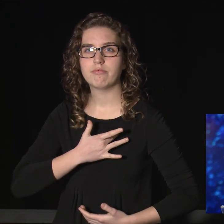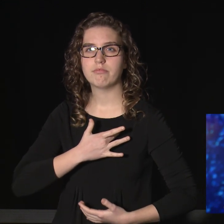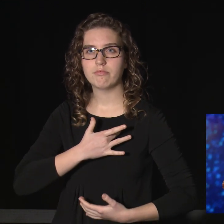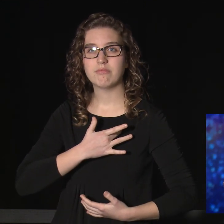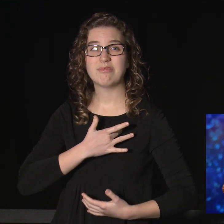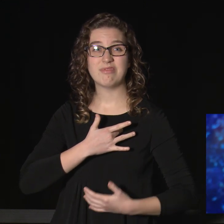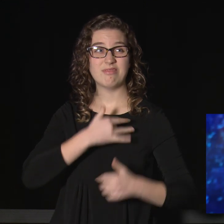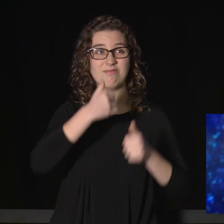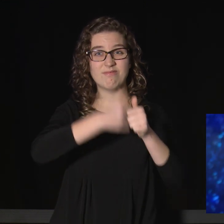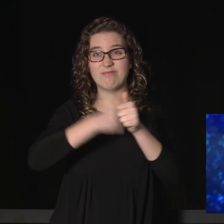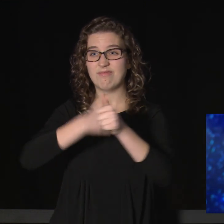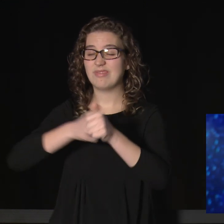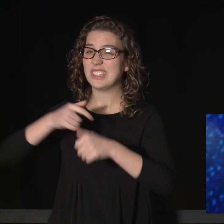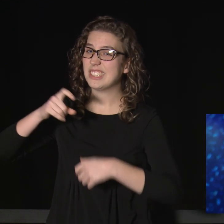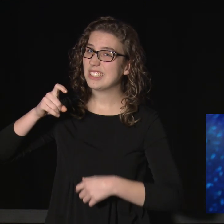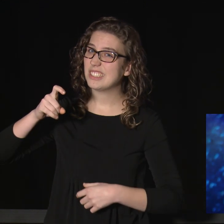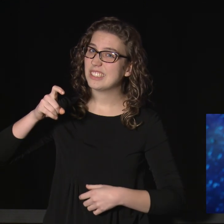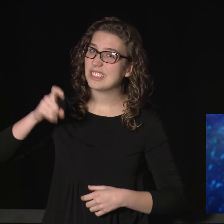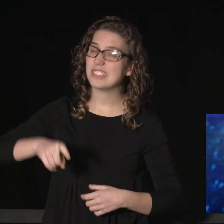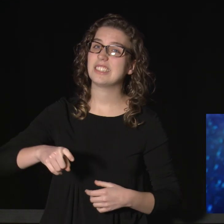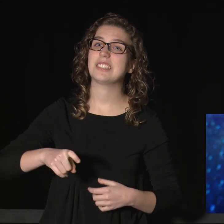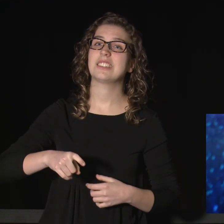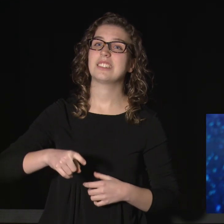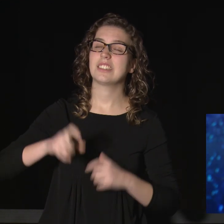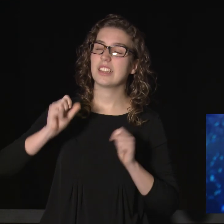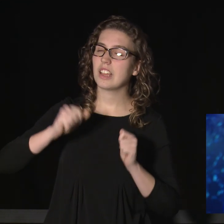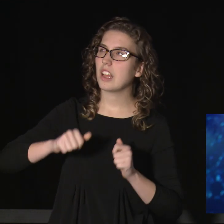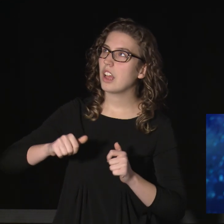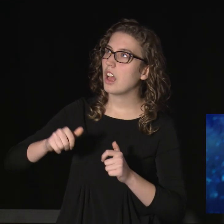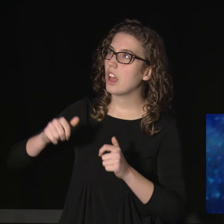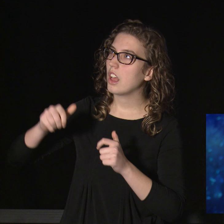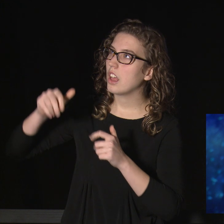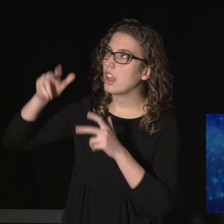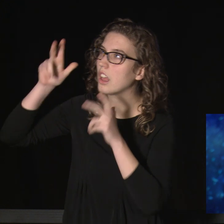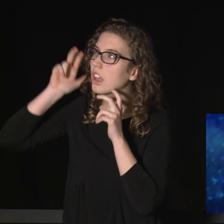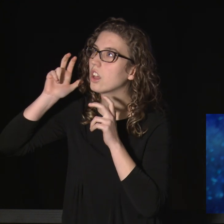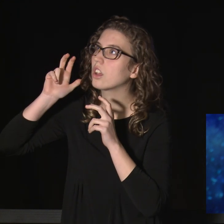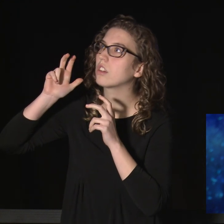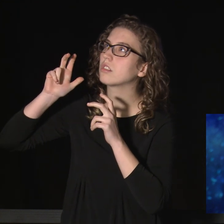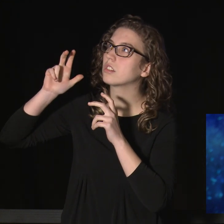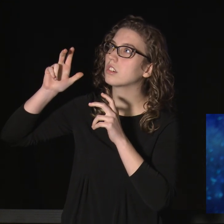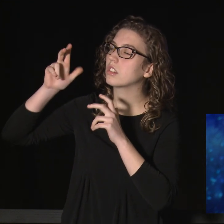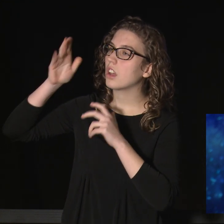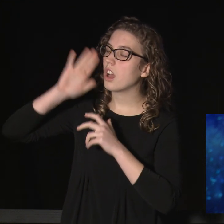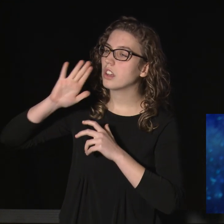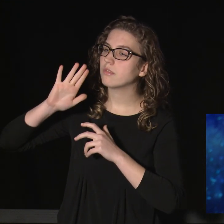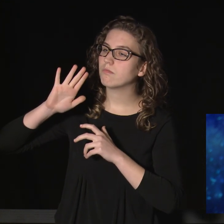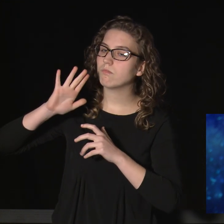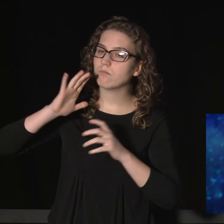and every one of us needs so that we can hear the voice of God speaking to us.